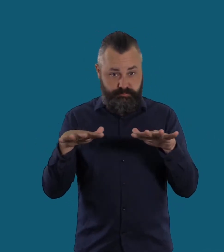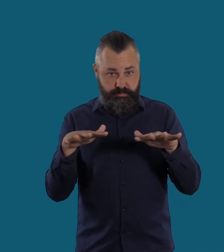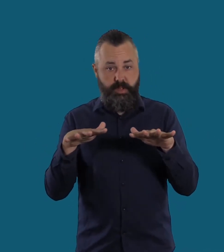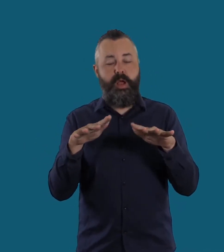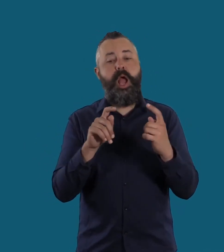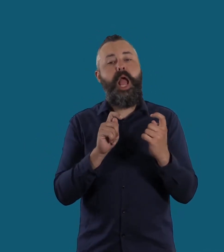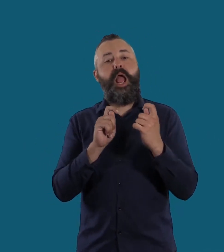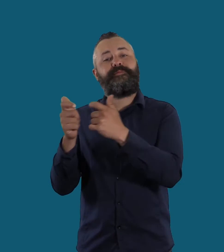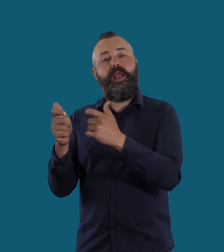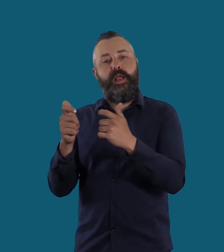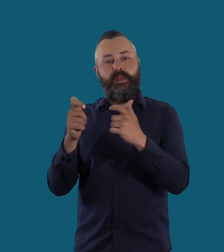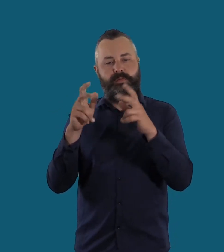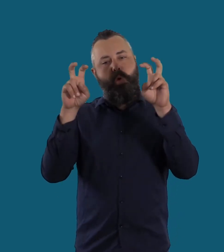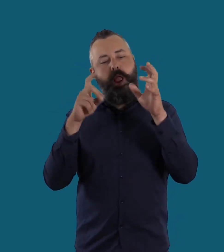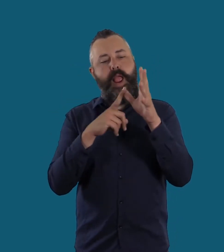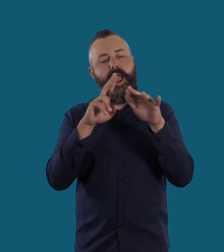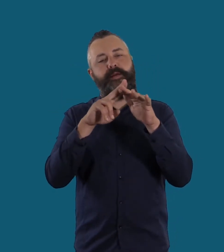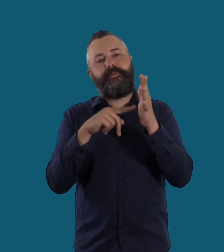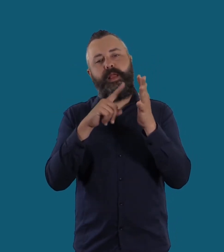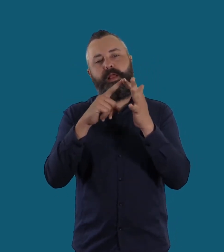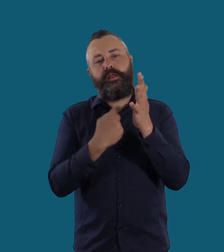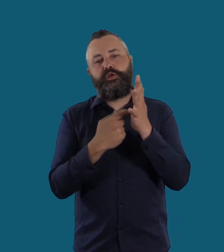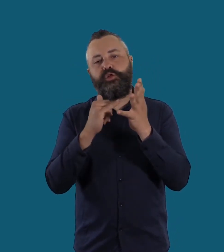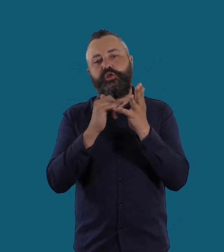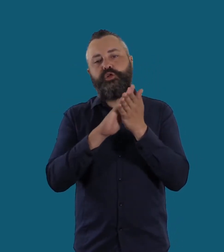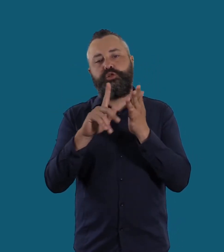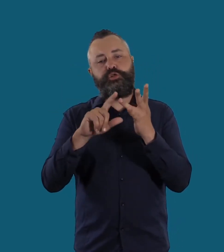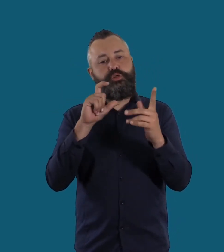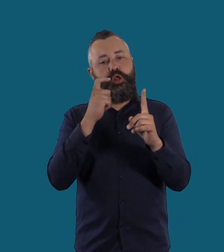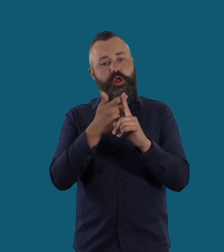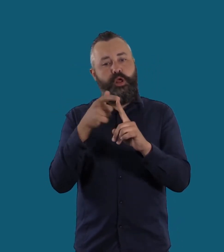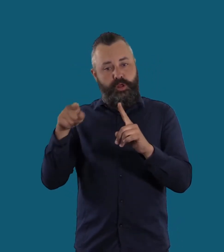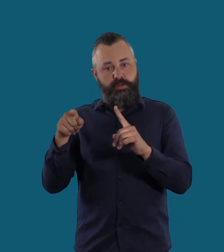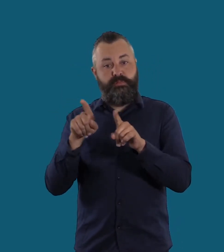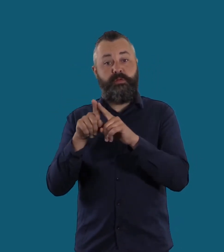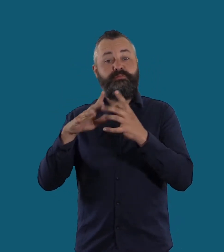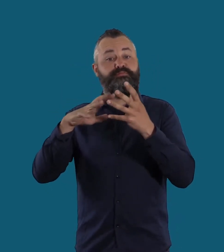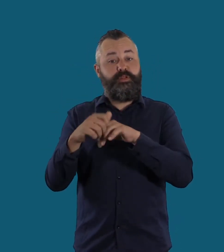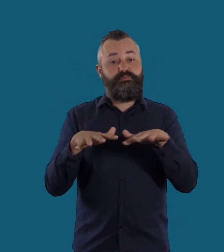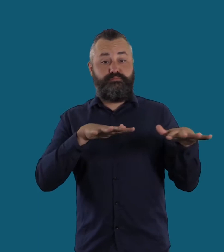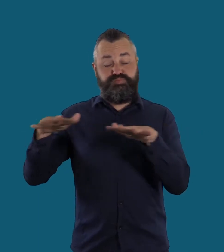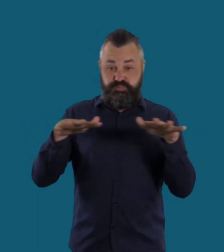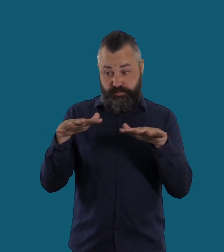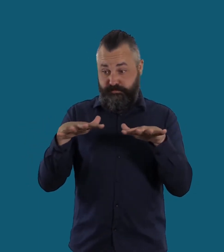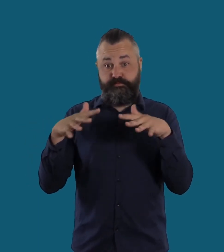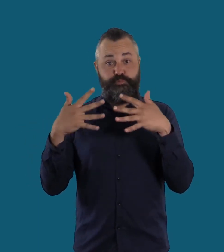Aftershocks are smaller earthquakes that may occur after the main shock, known as the larger earthquake.